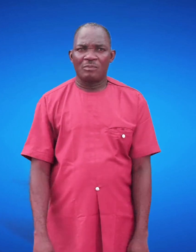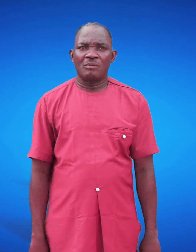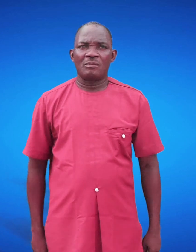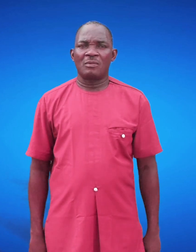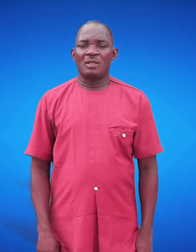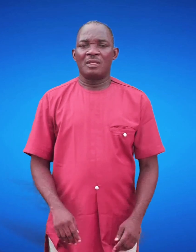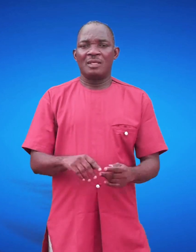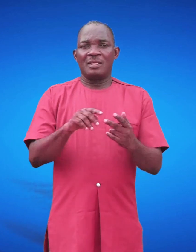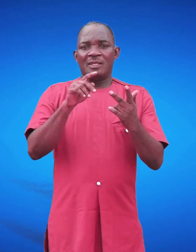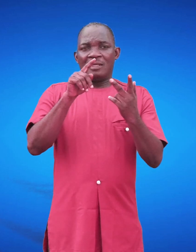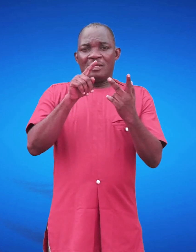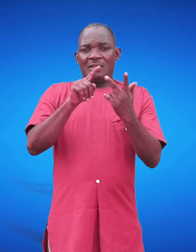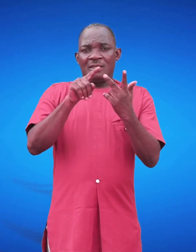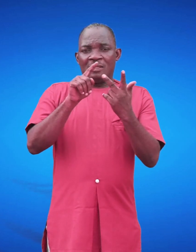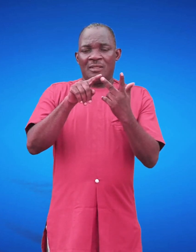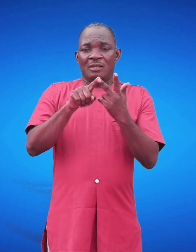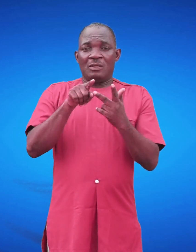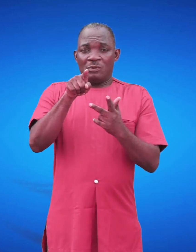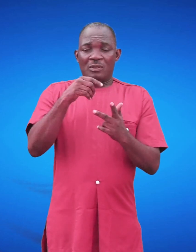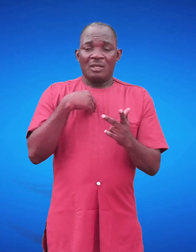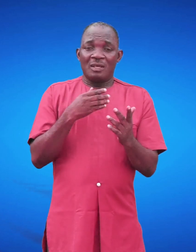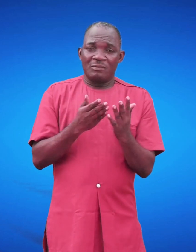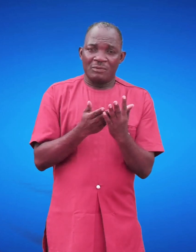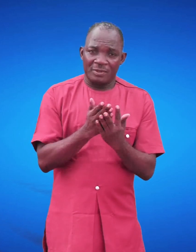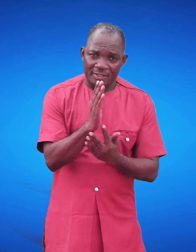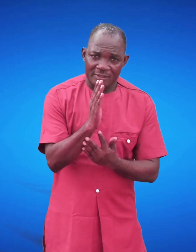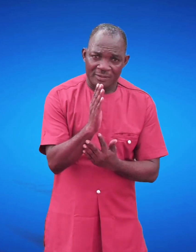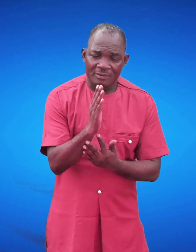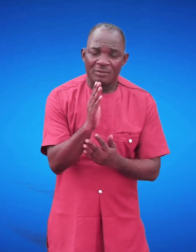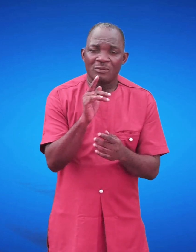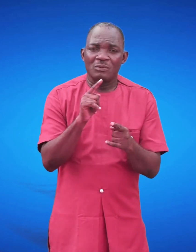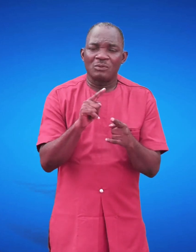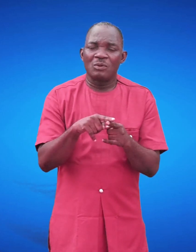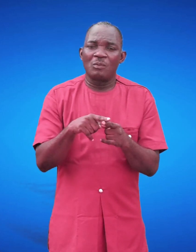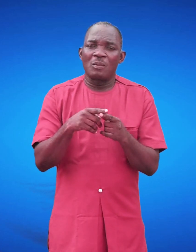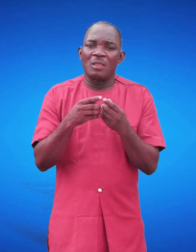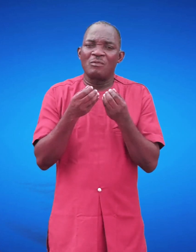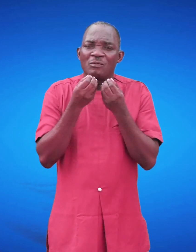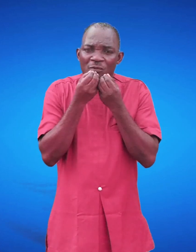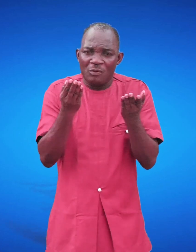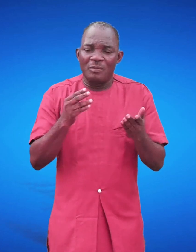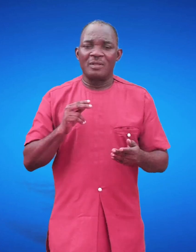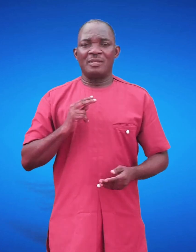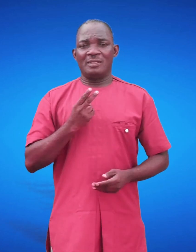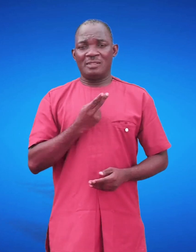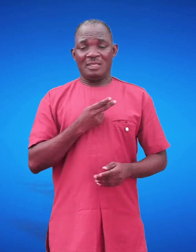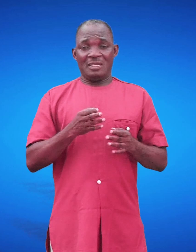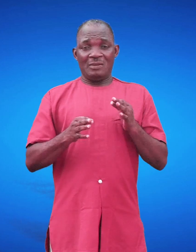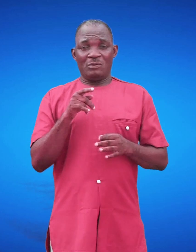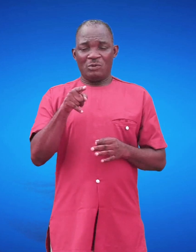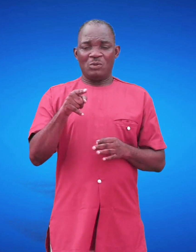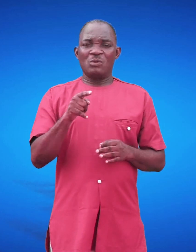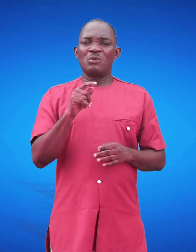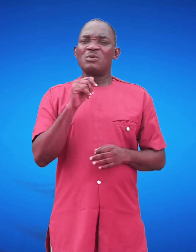3. You have the right to inform us if you do not want